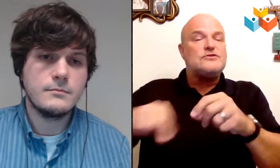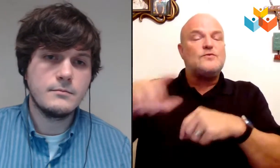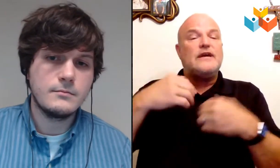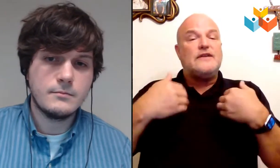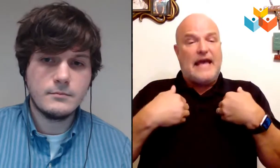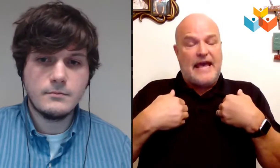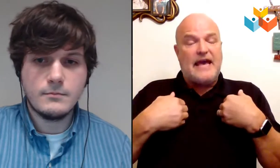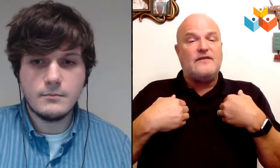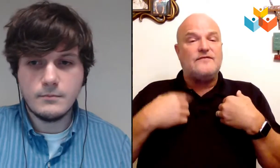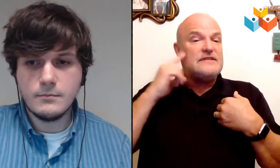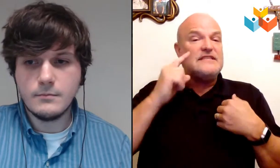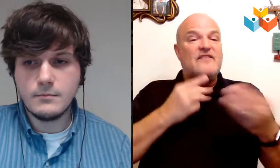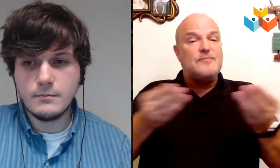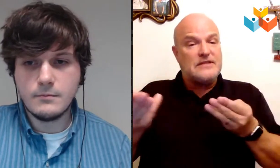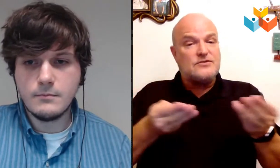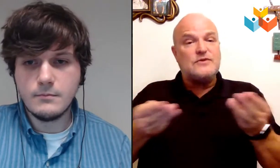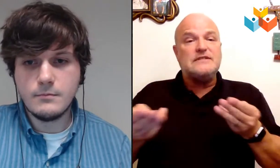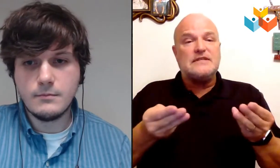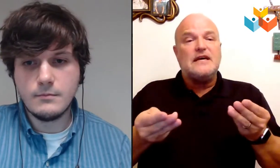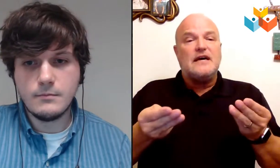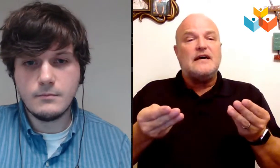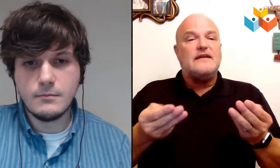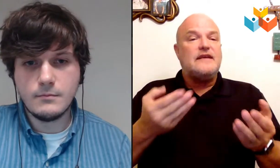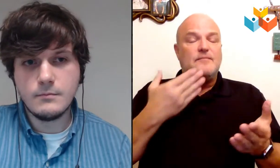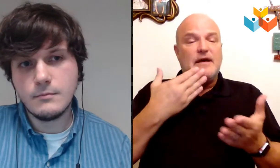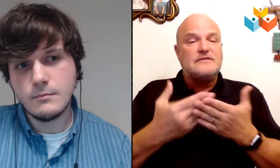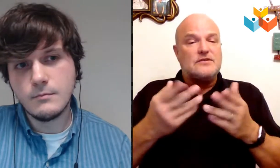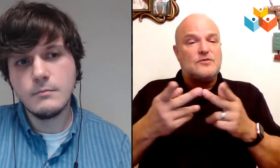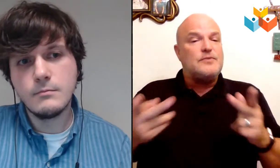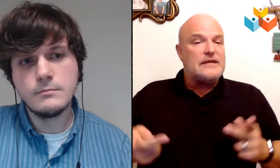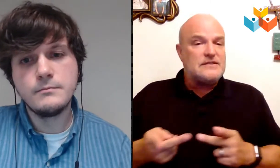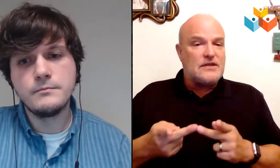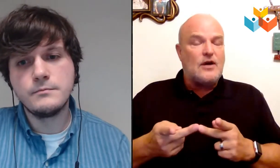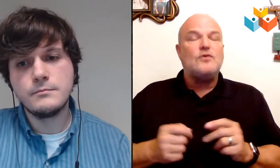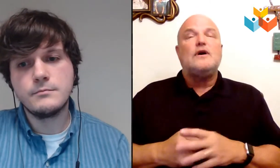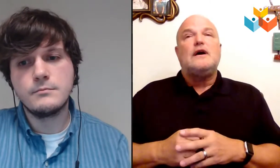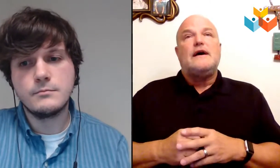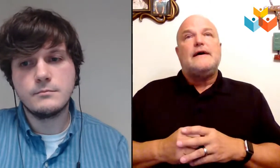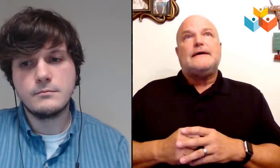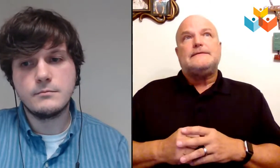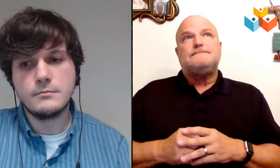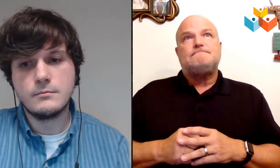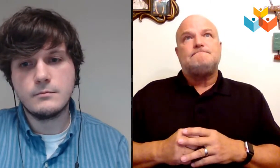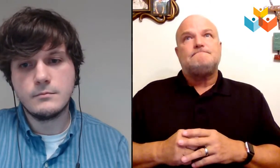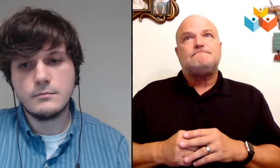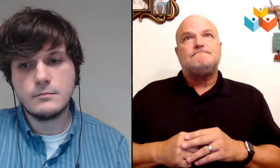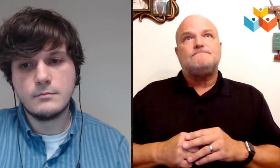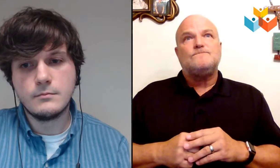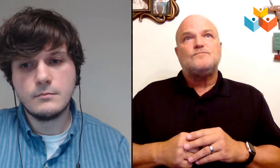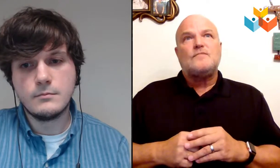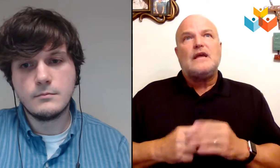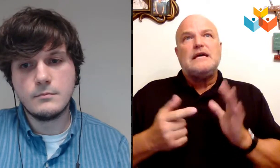Different churches around have deaf ministries. That's a good place to go.